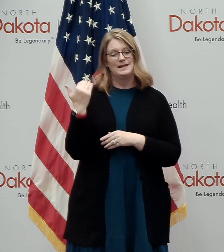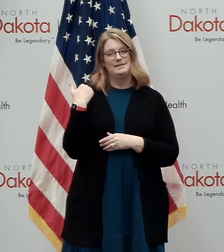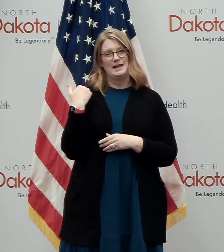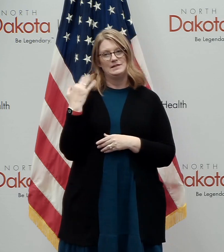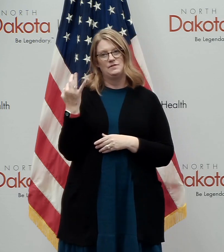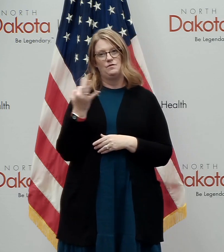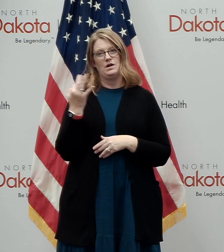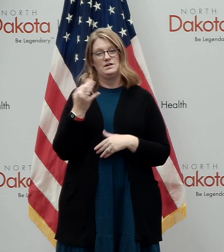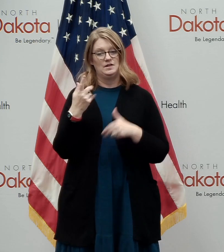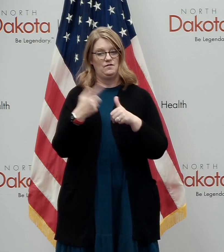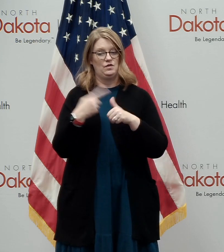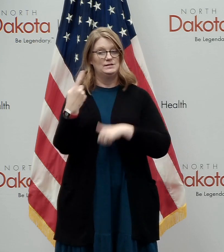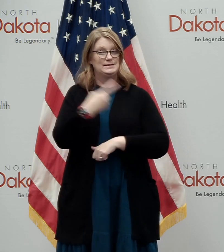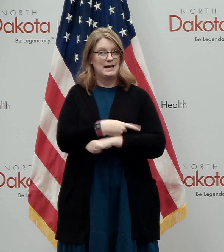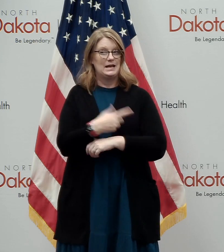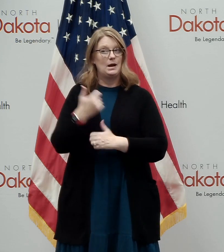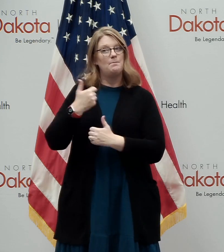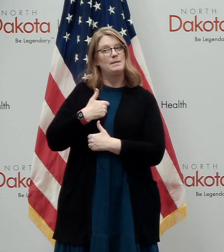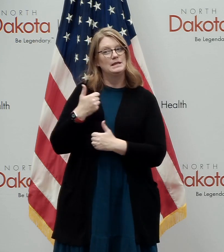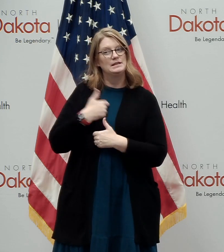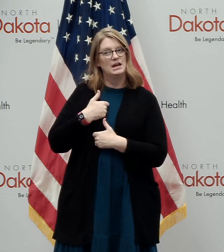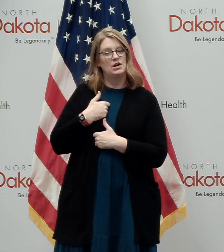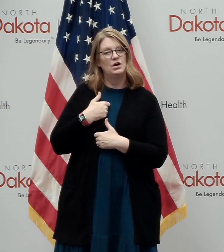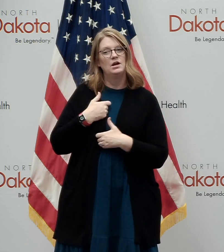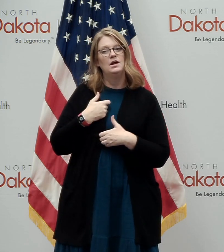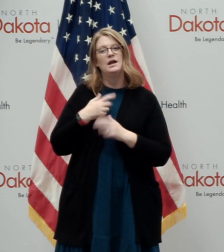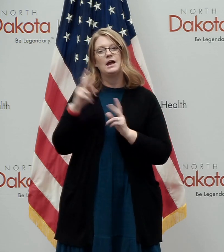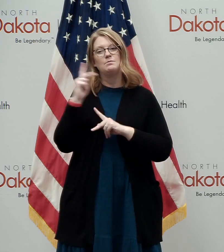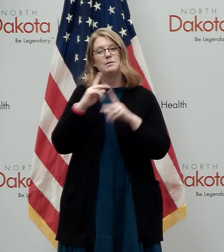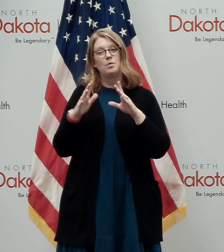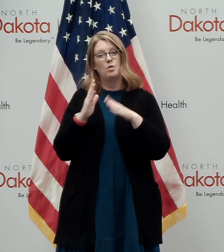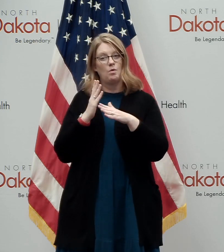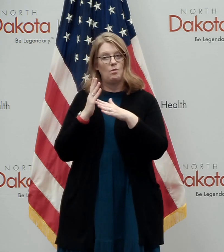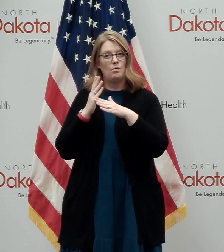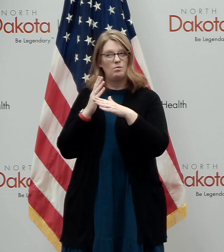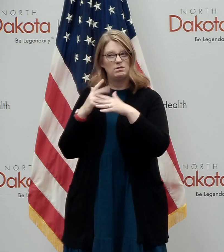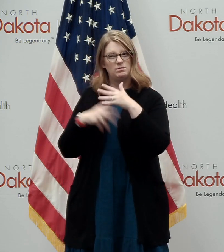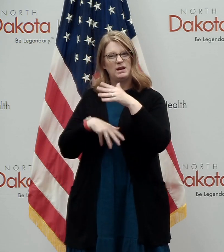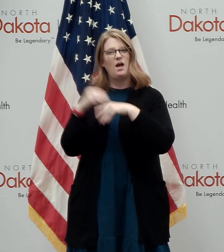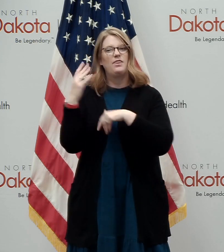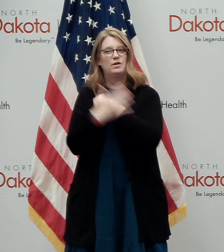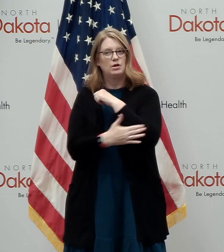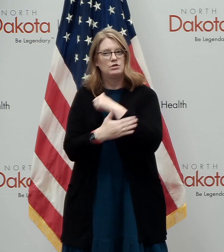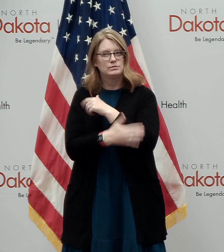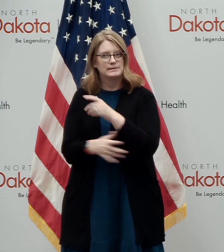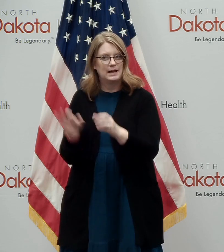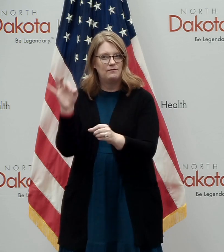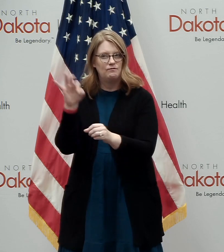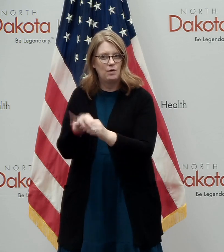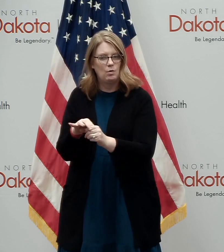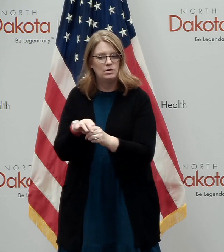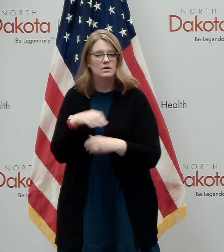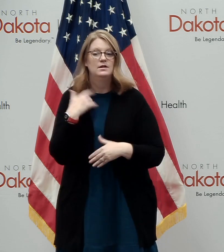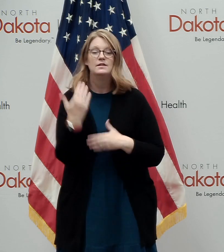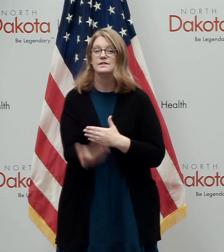that military and overseas voters were able to cast their ballots. And as of this morning, we already